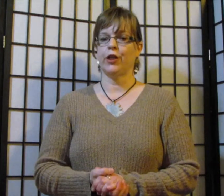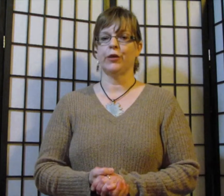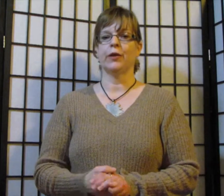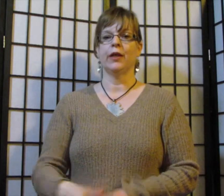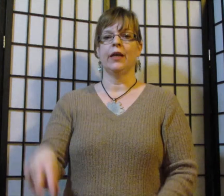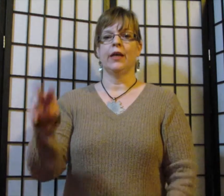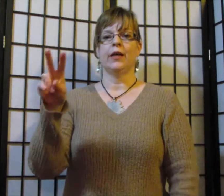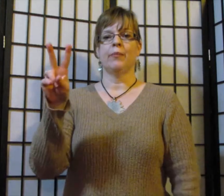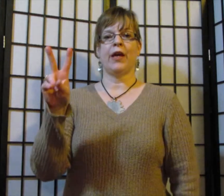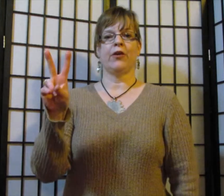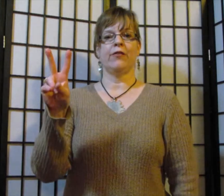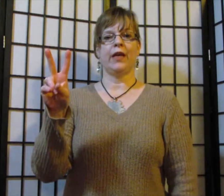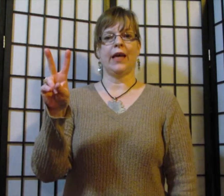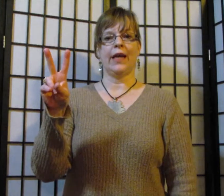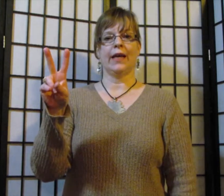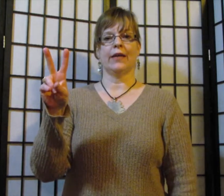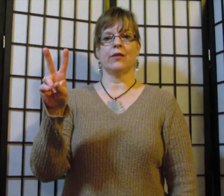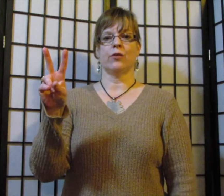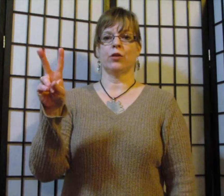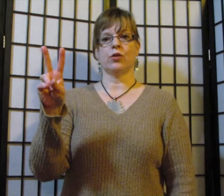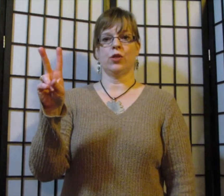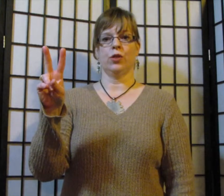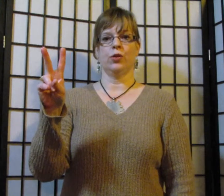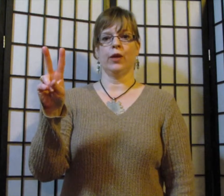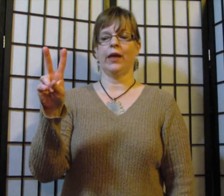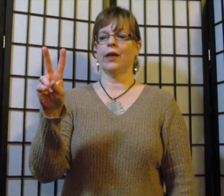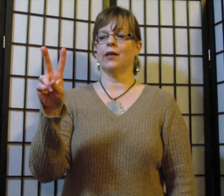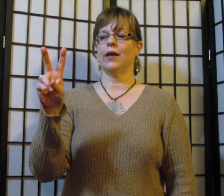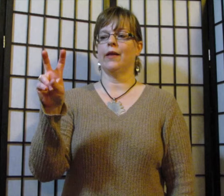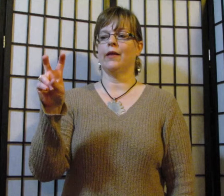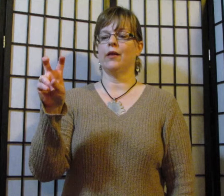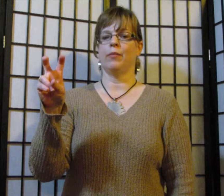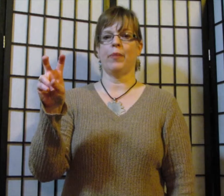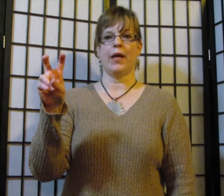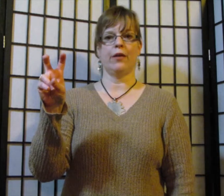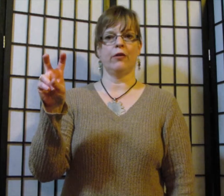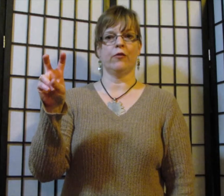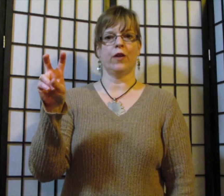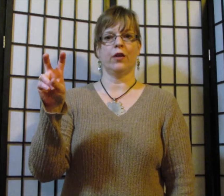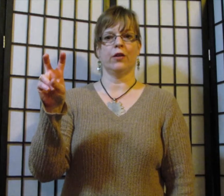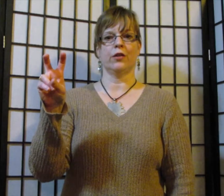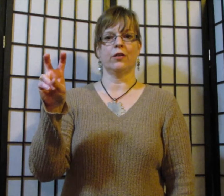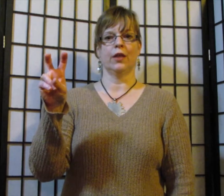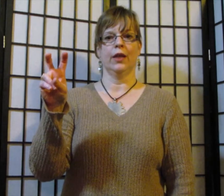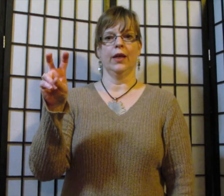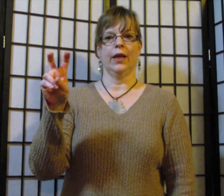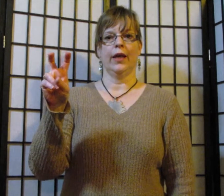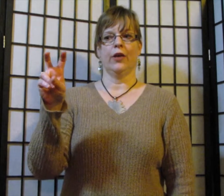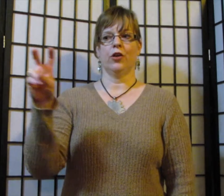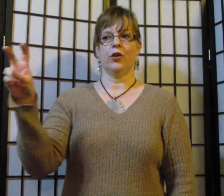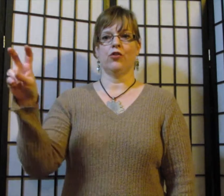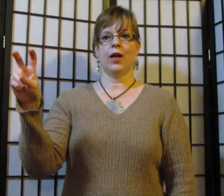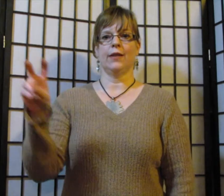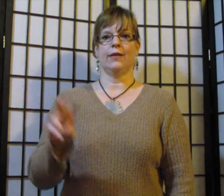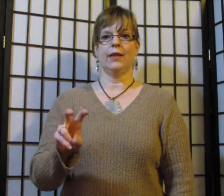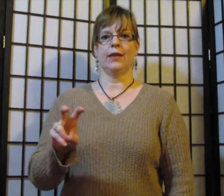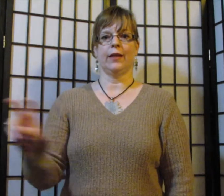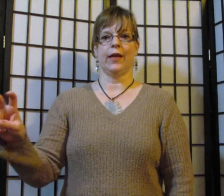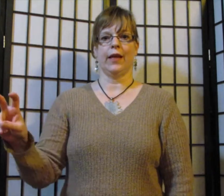you. Make your V hand or 2 hand and then bend those fingers. You're going to draw a Z in the